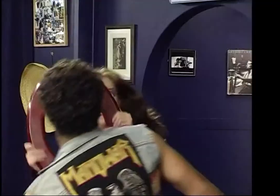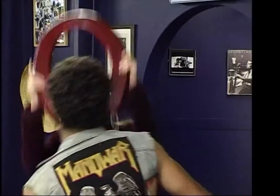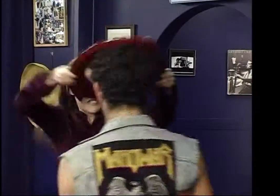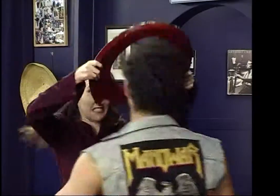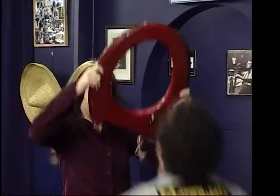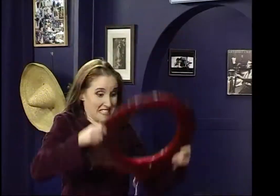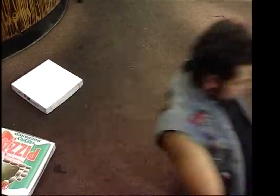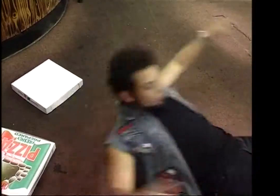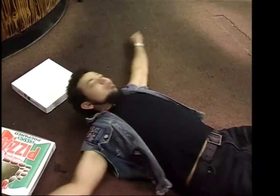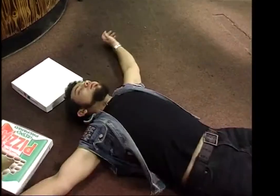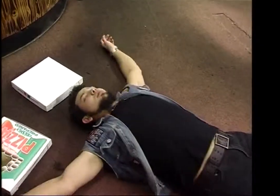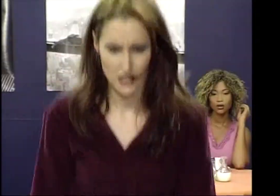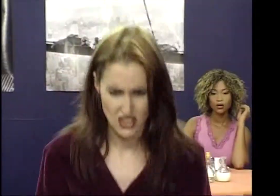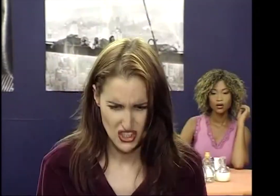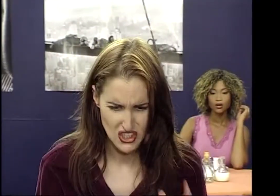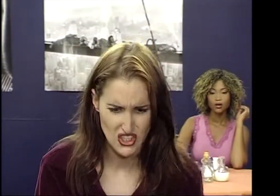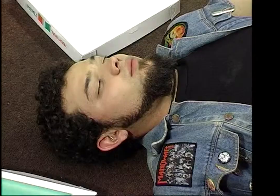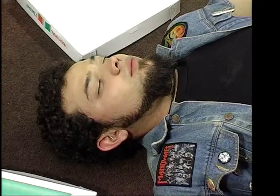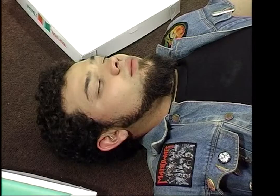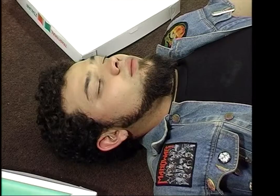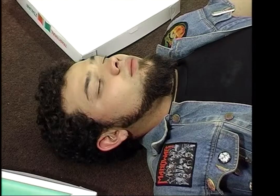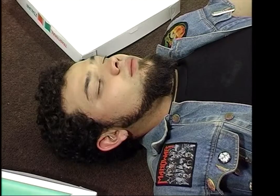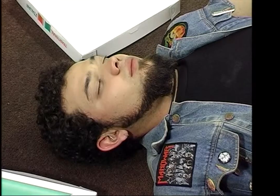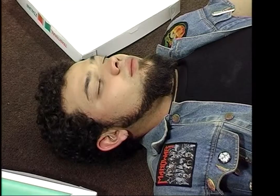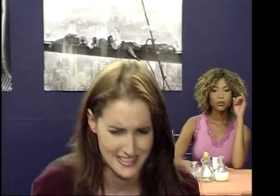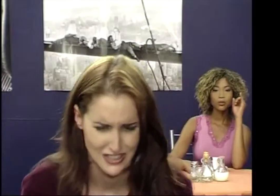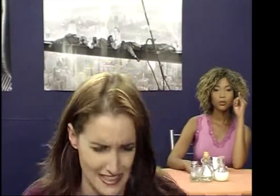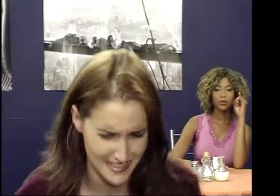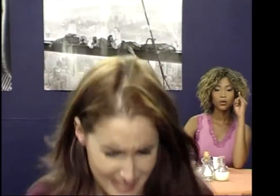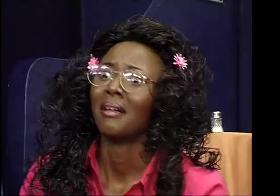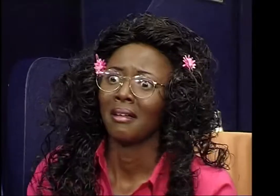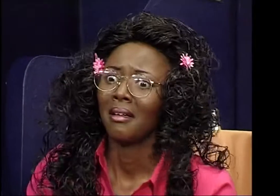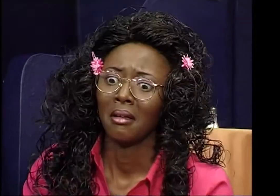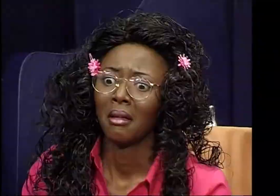Ha ha ha!